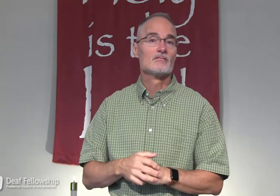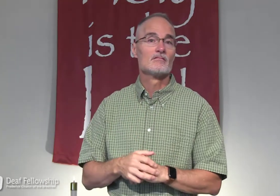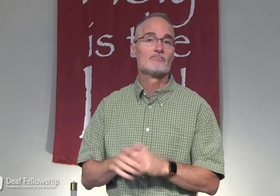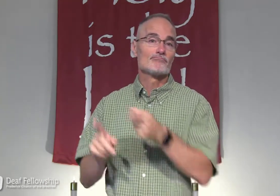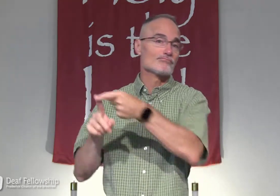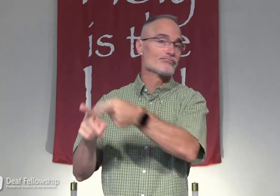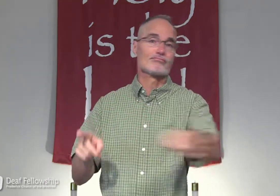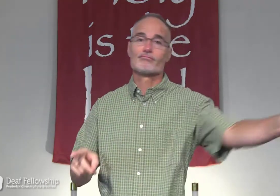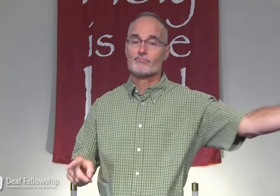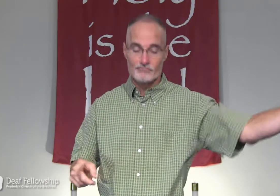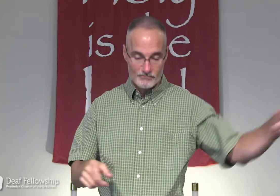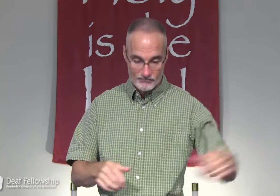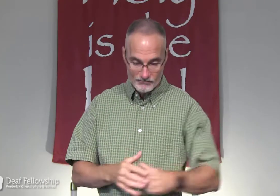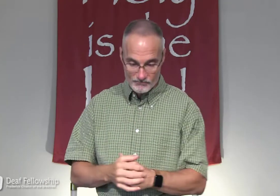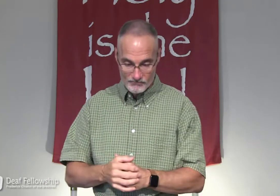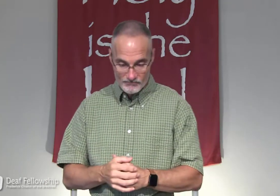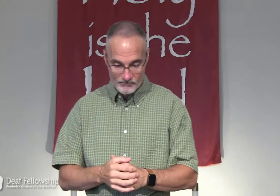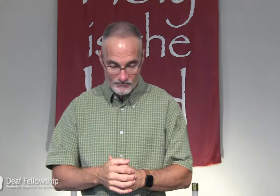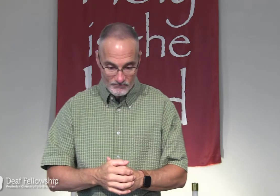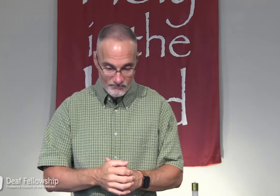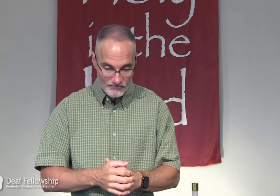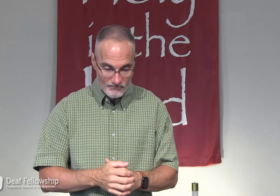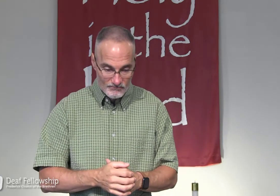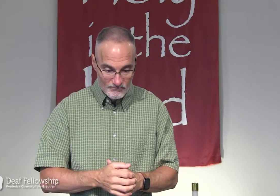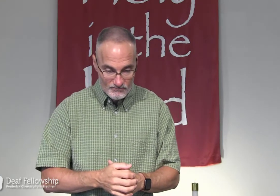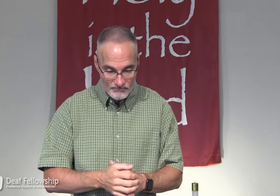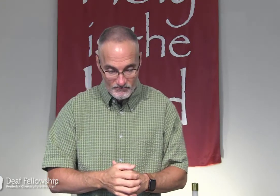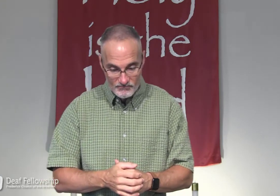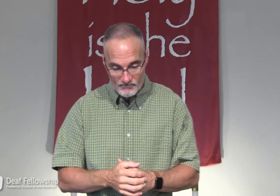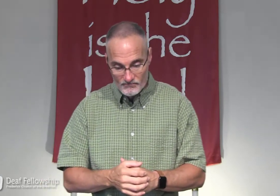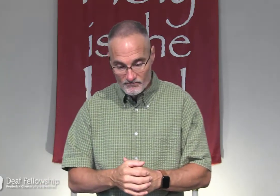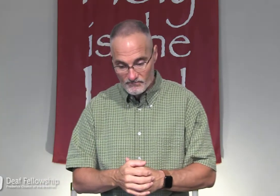on. You've abandoned, gone a different direction.